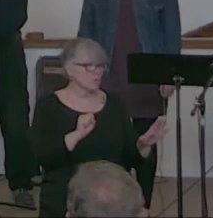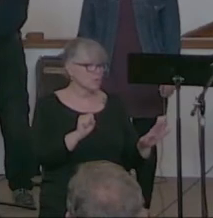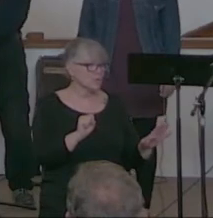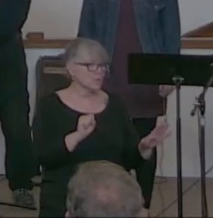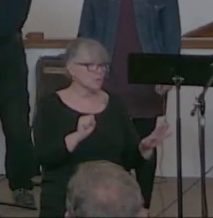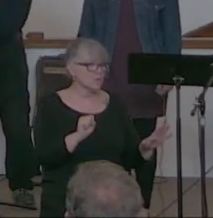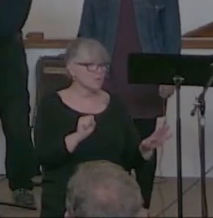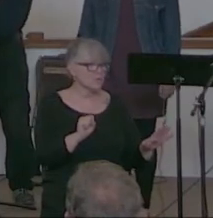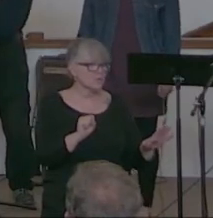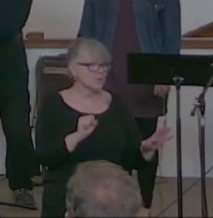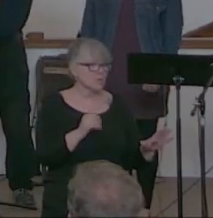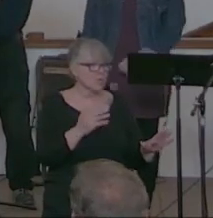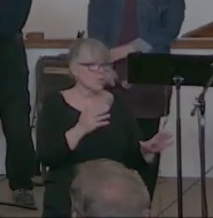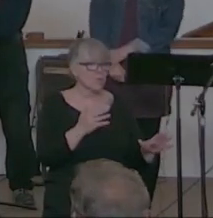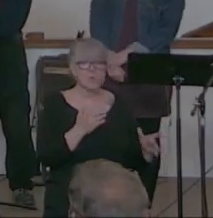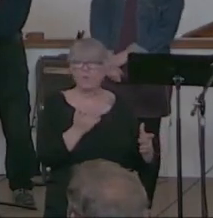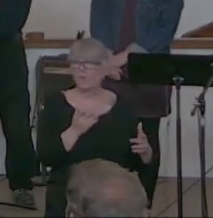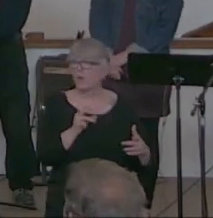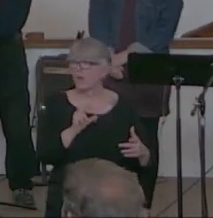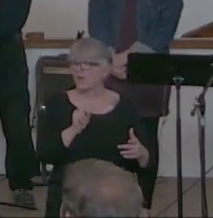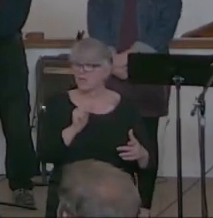just open your arms.